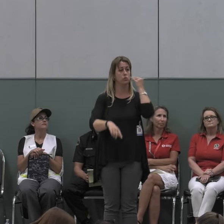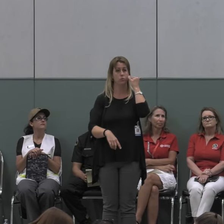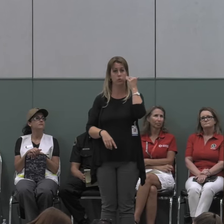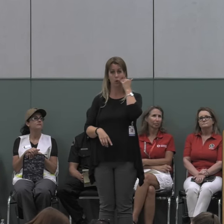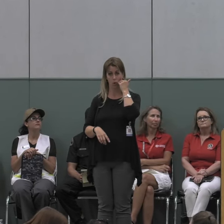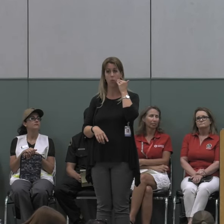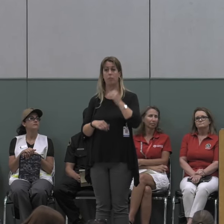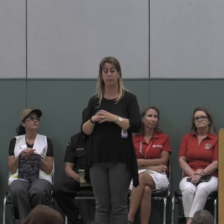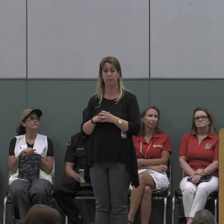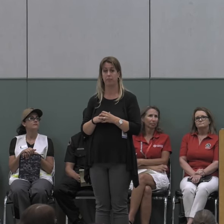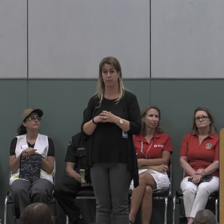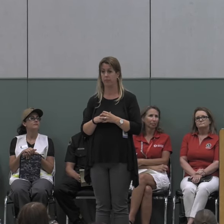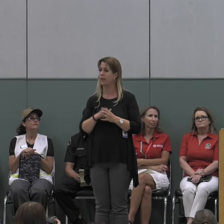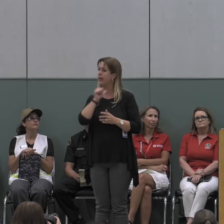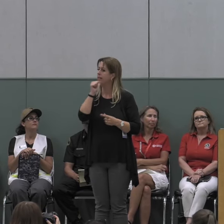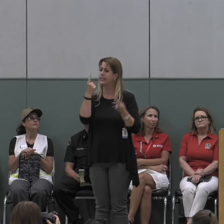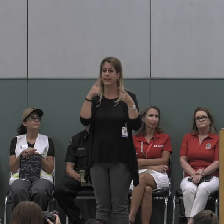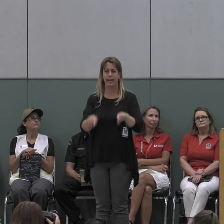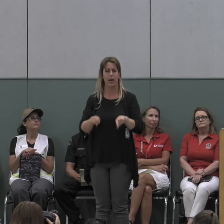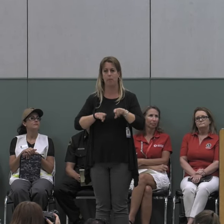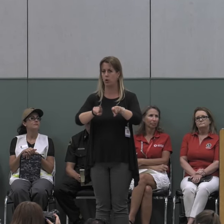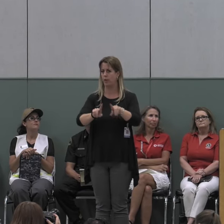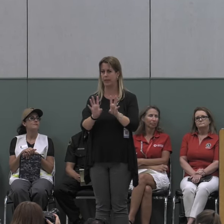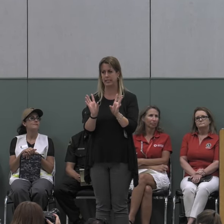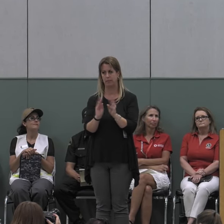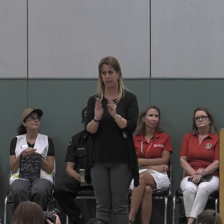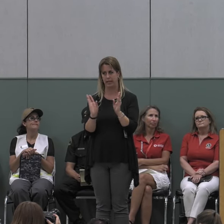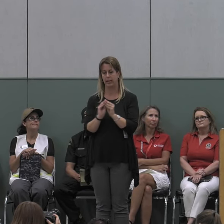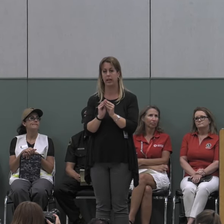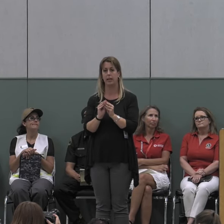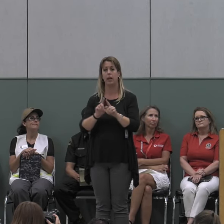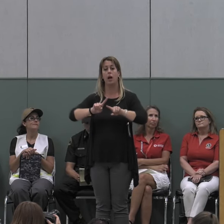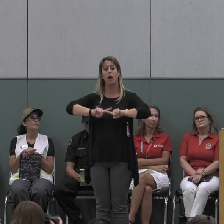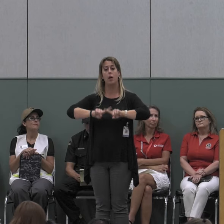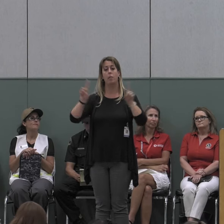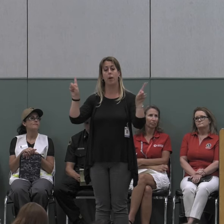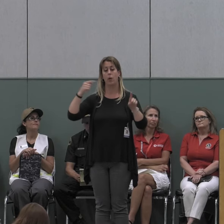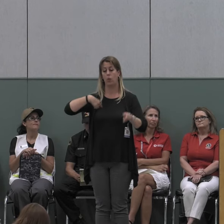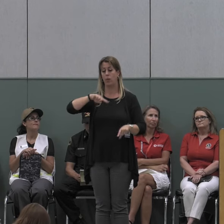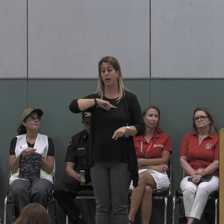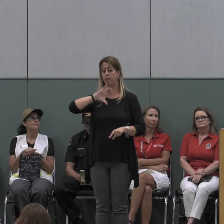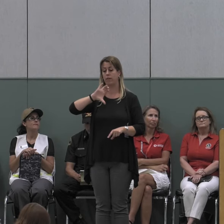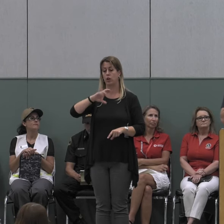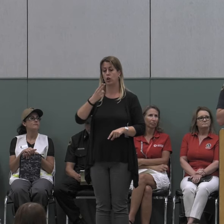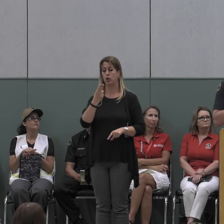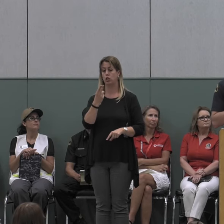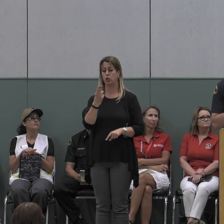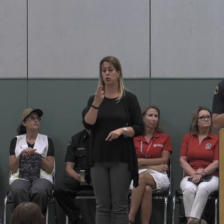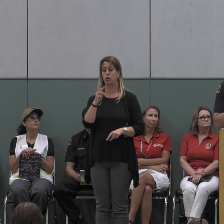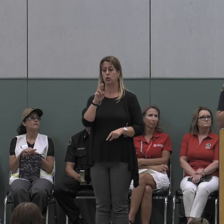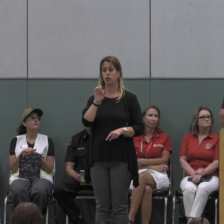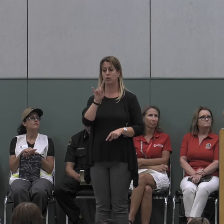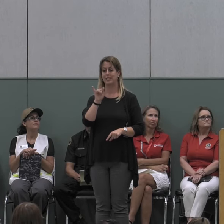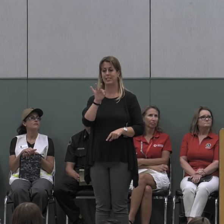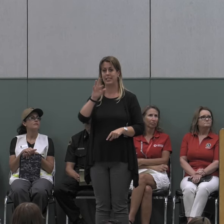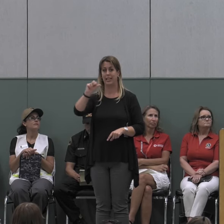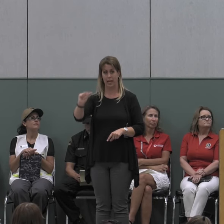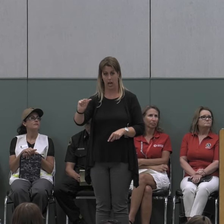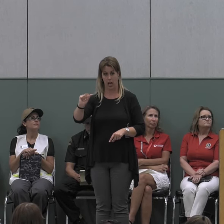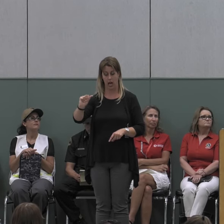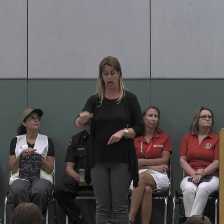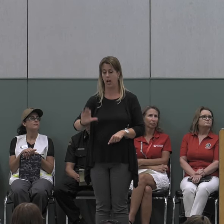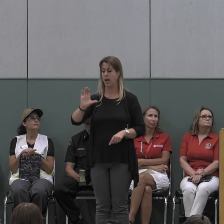throughout the town hall meeting here this evening, but we have Christina Camacho here who would like to express something for our